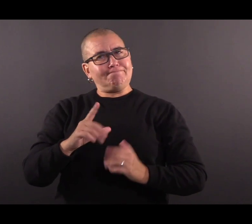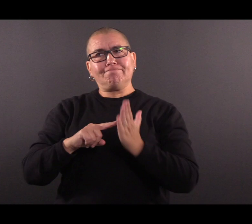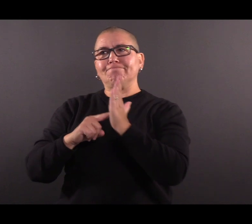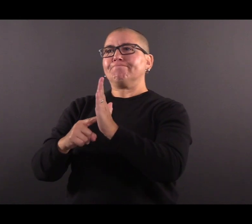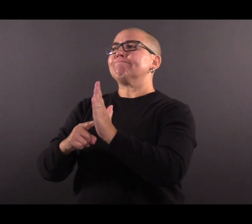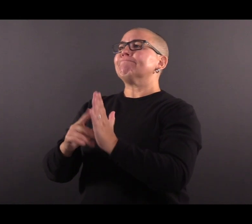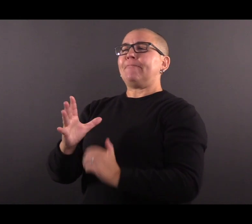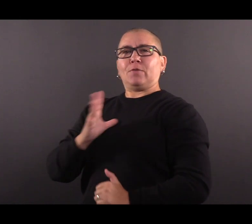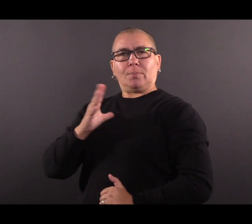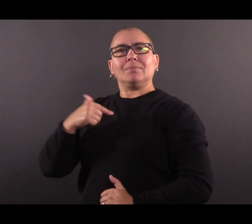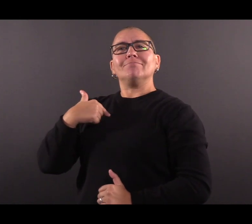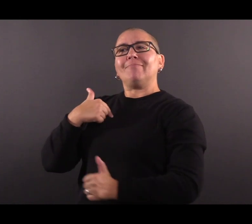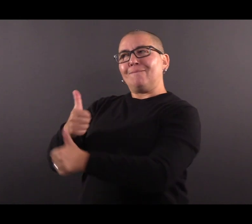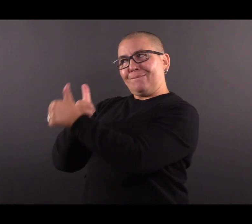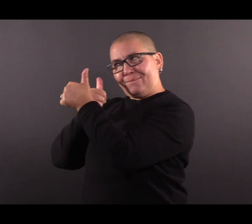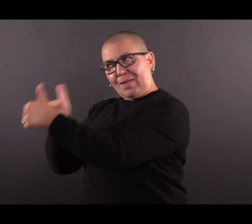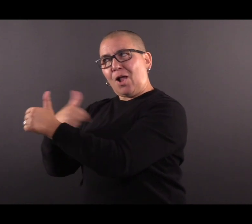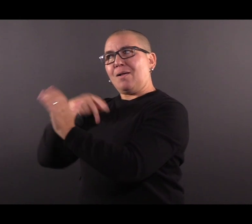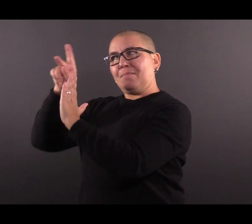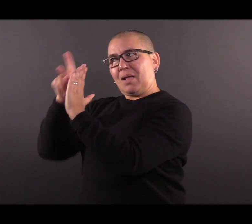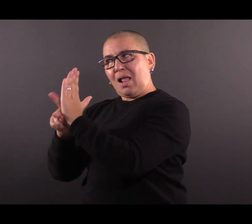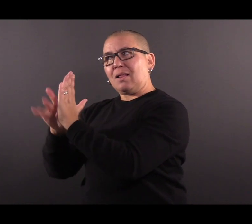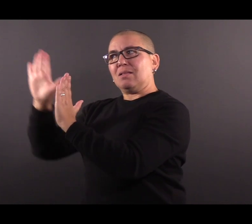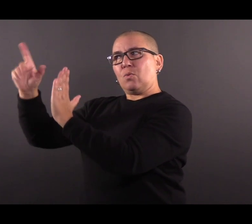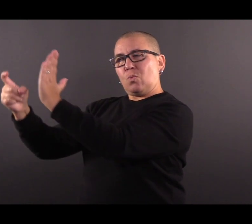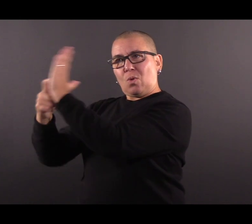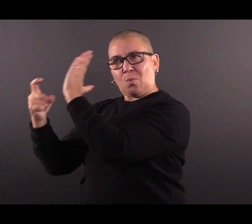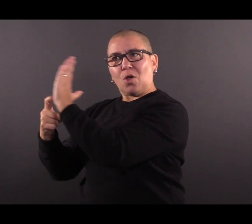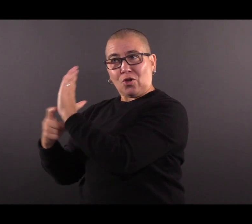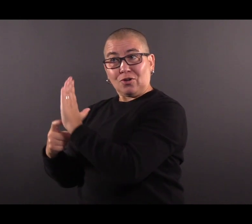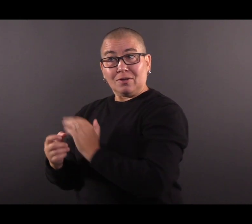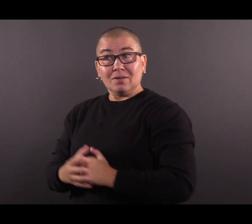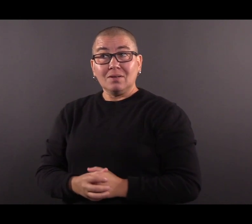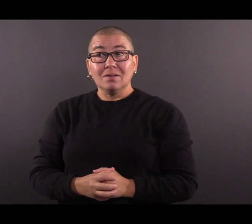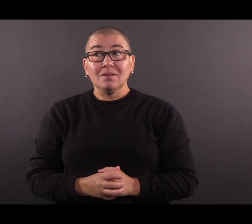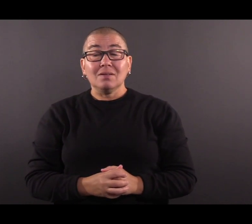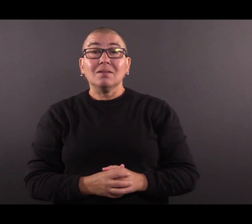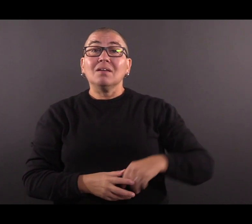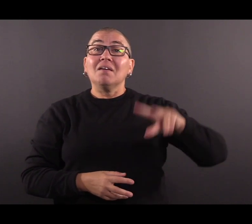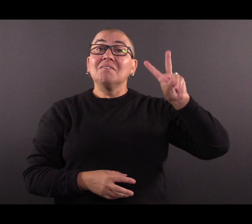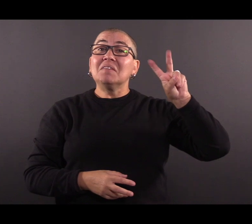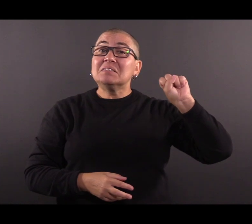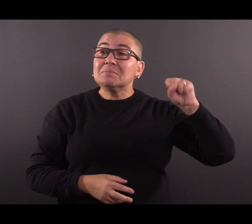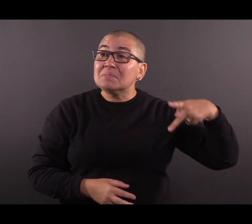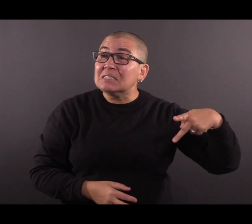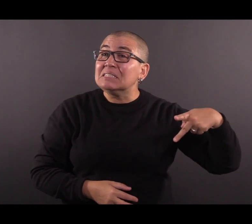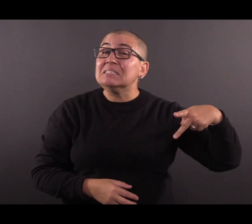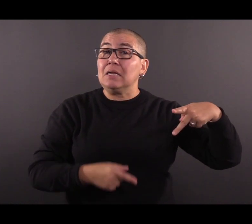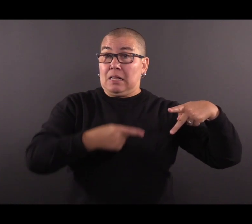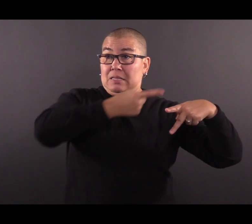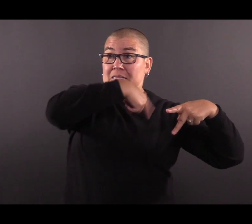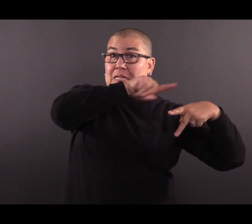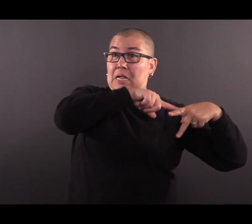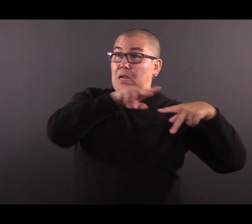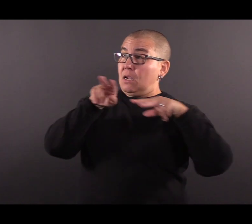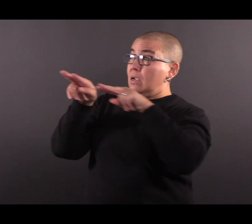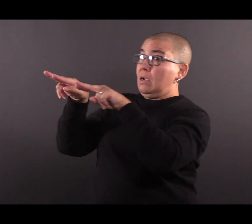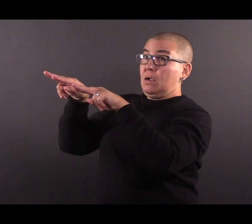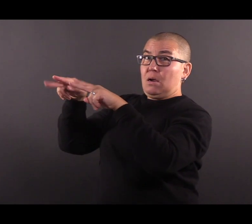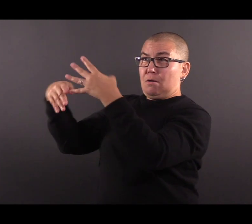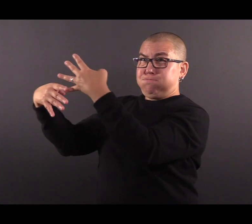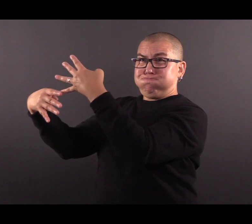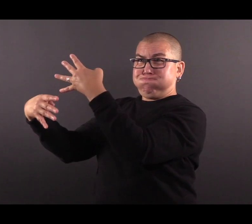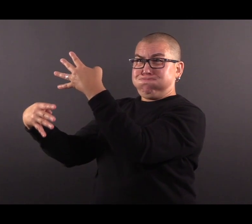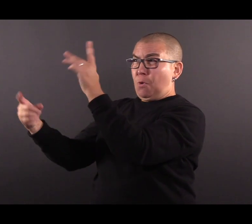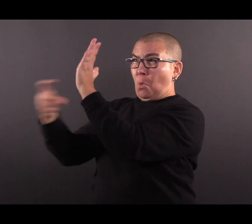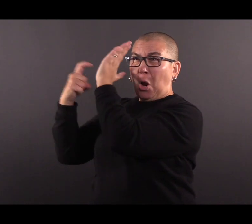the policies and procedures used to comply with these requirements. Victim service providers might find